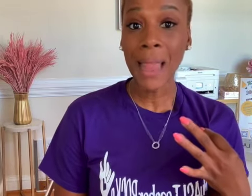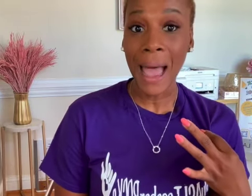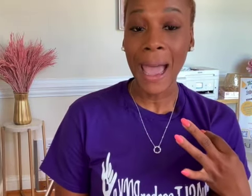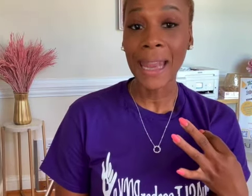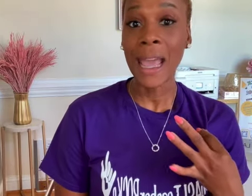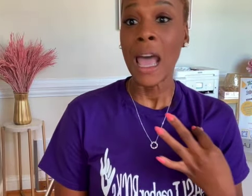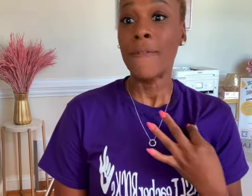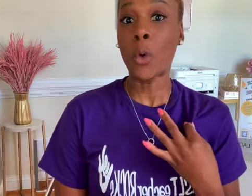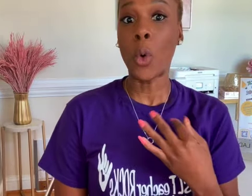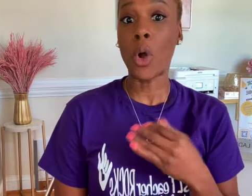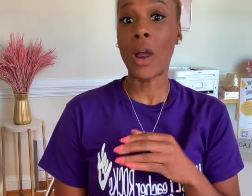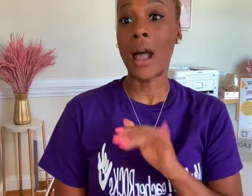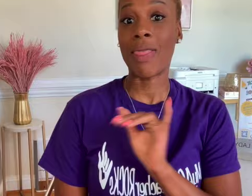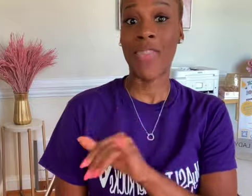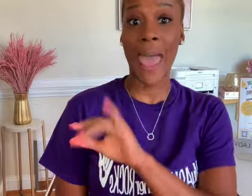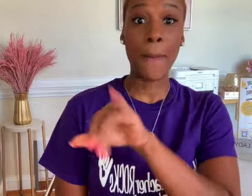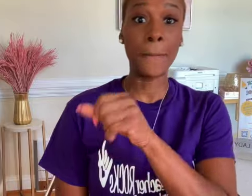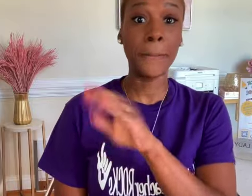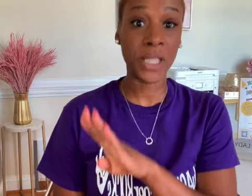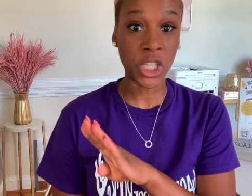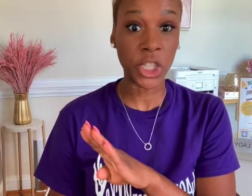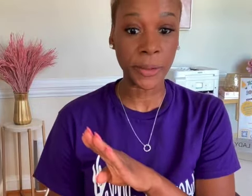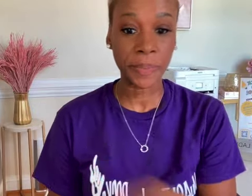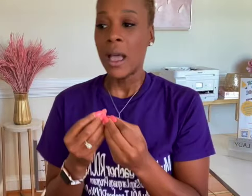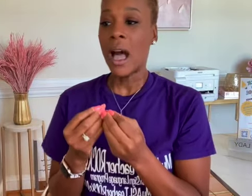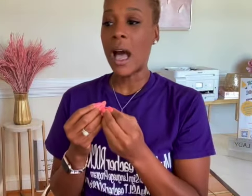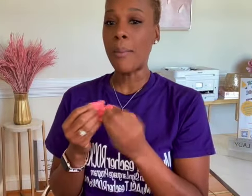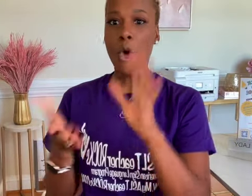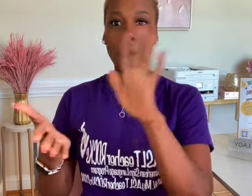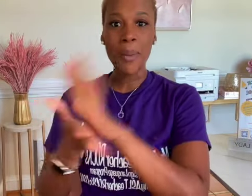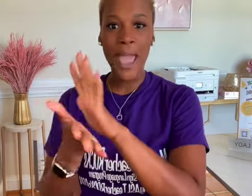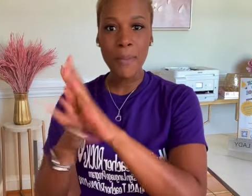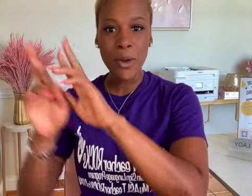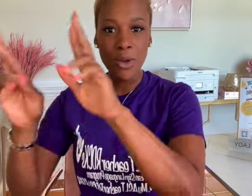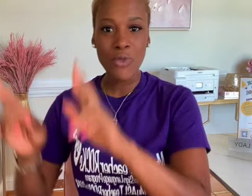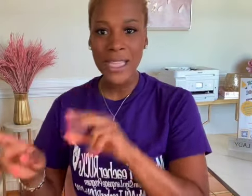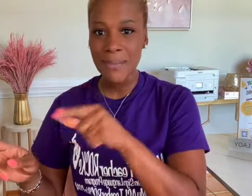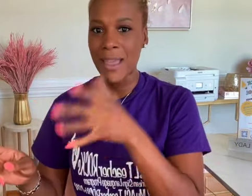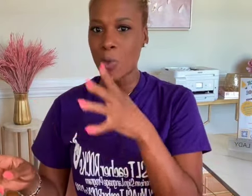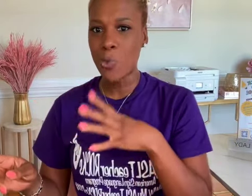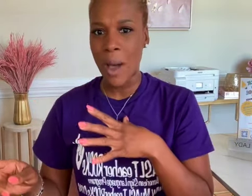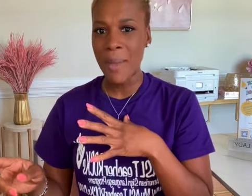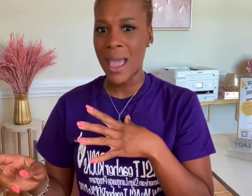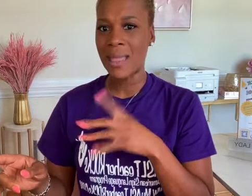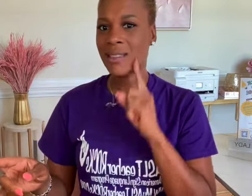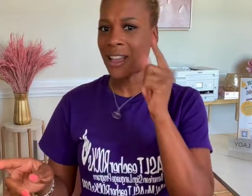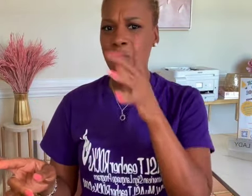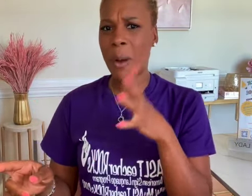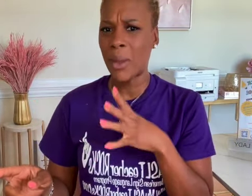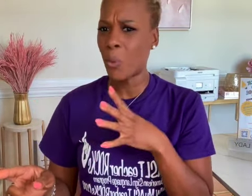applied for that position. On paper, on resume, the deaf woman